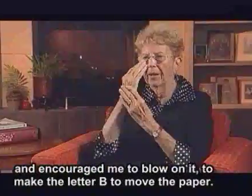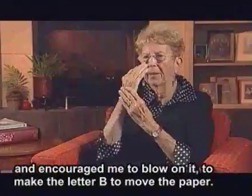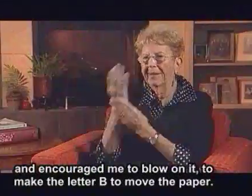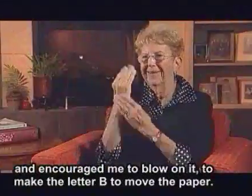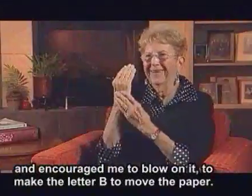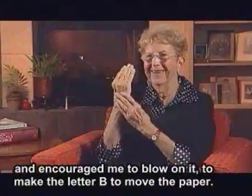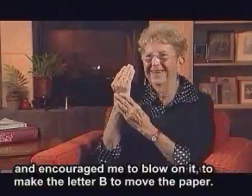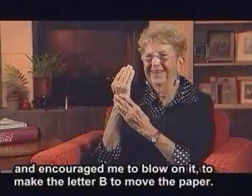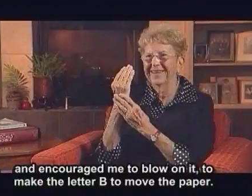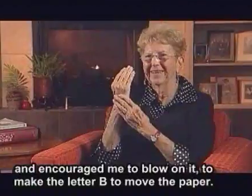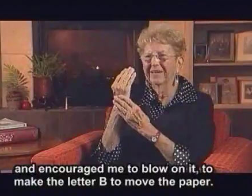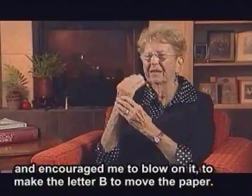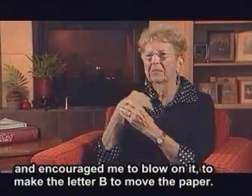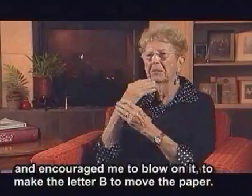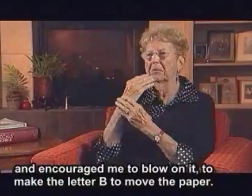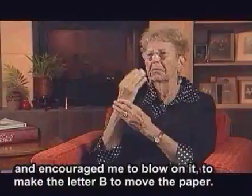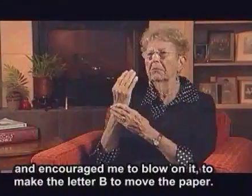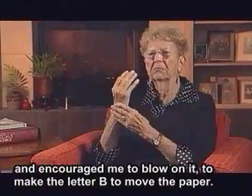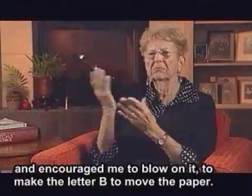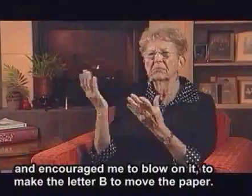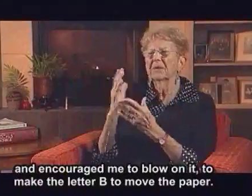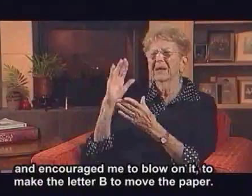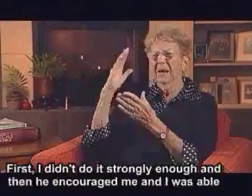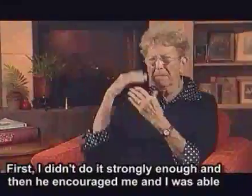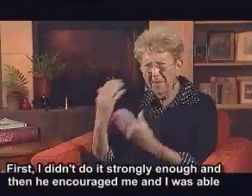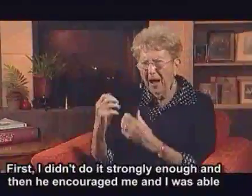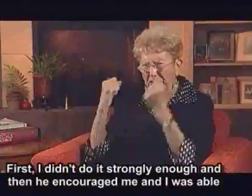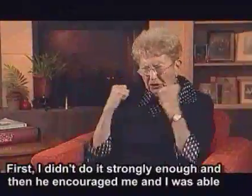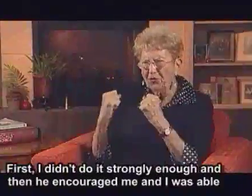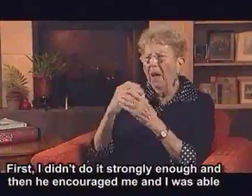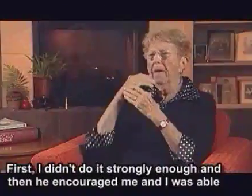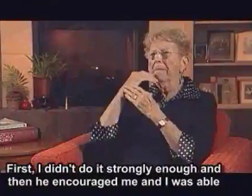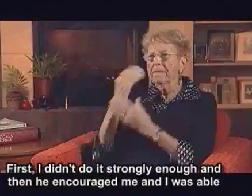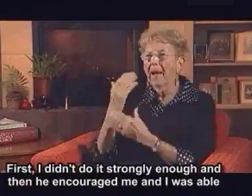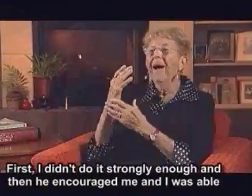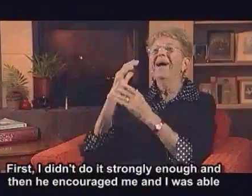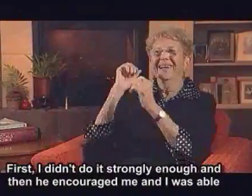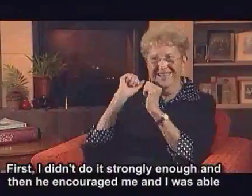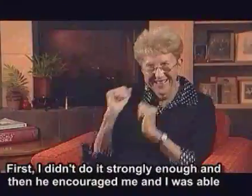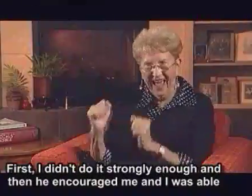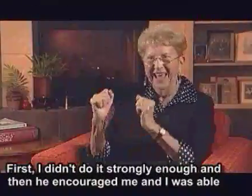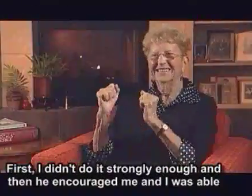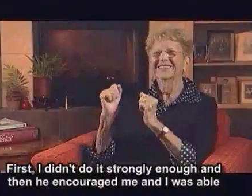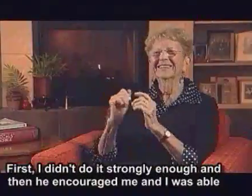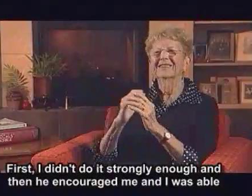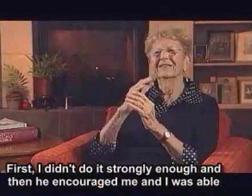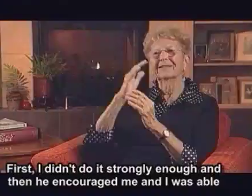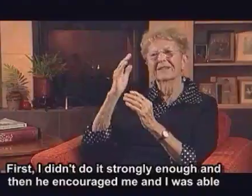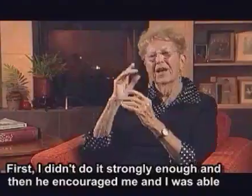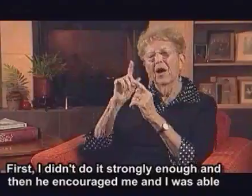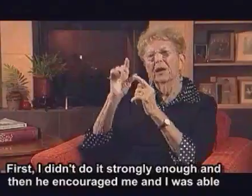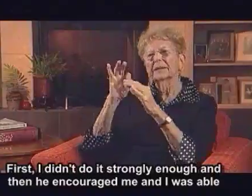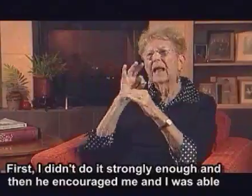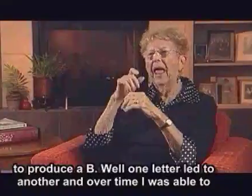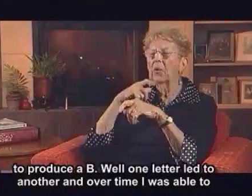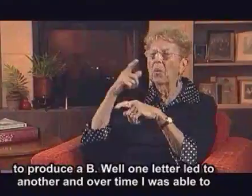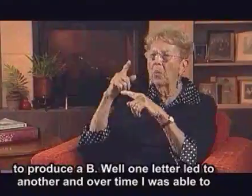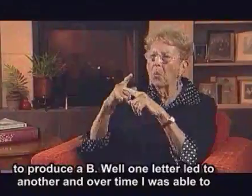it and produce the letter B to move the paper. First, I didn't do it strongly enough. Then he encouraged me, and I was able to produce a